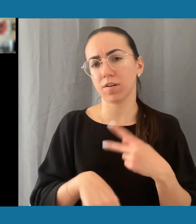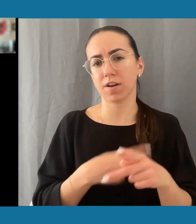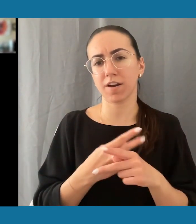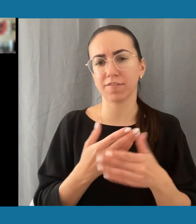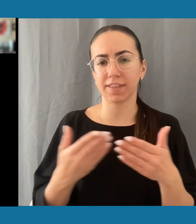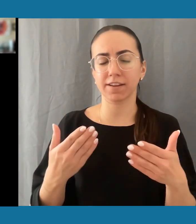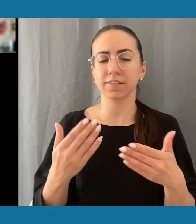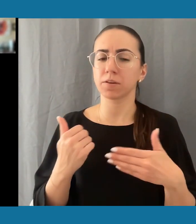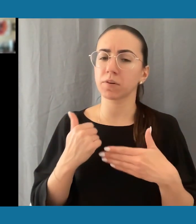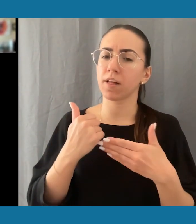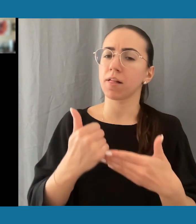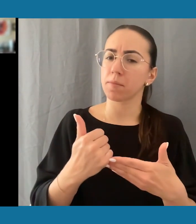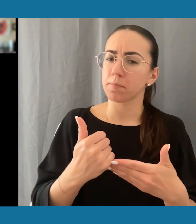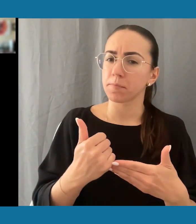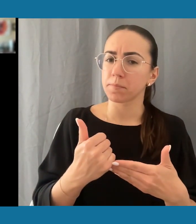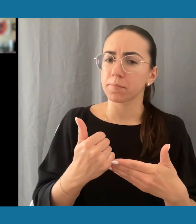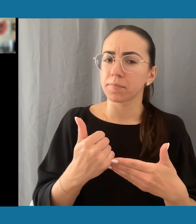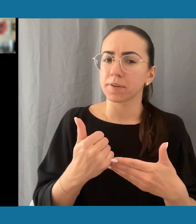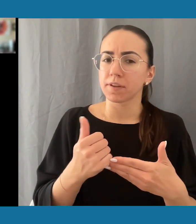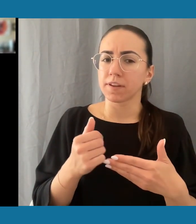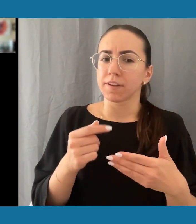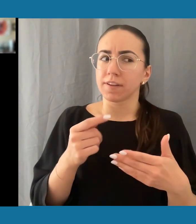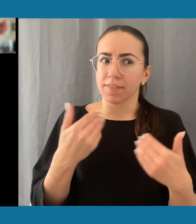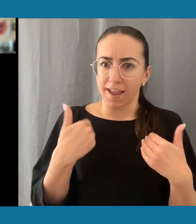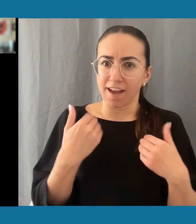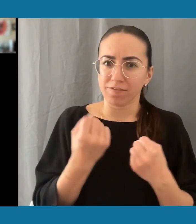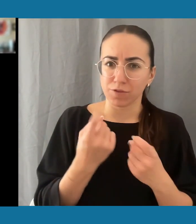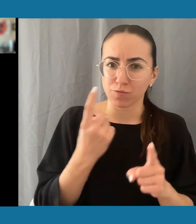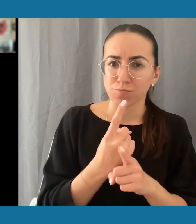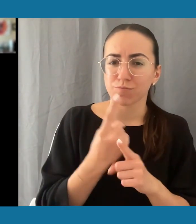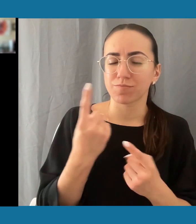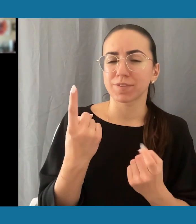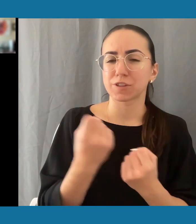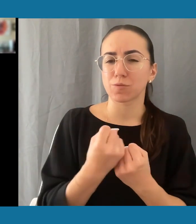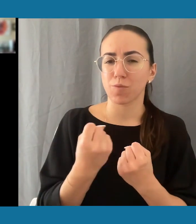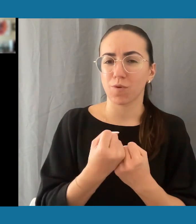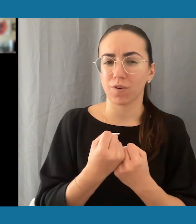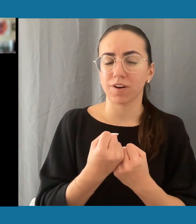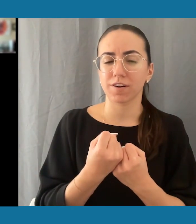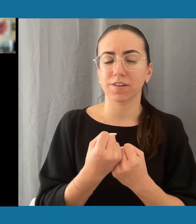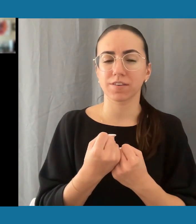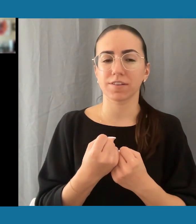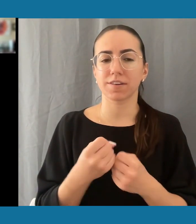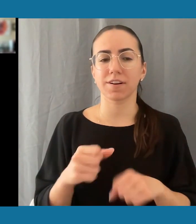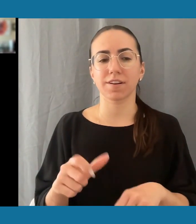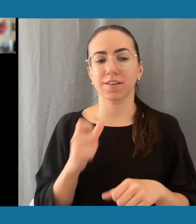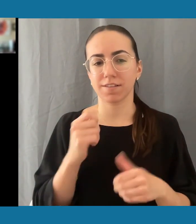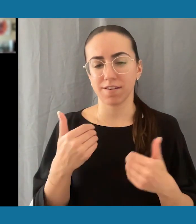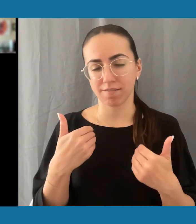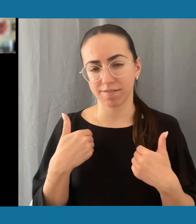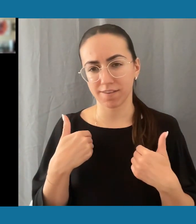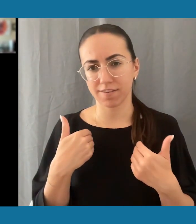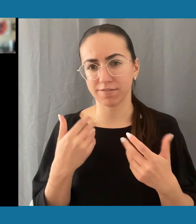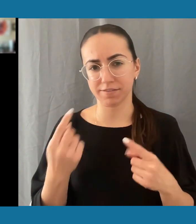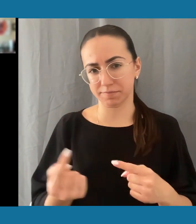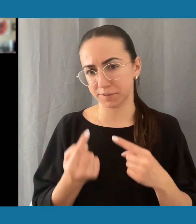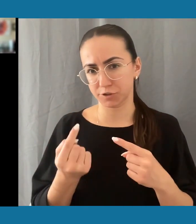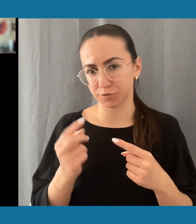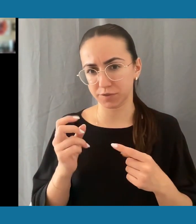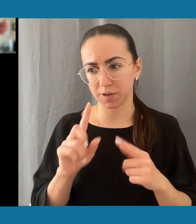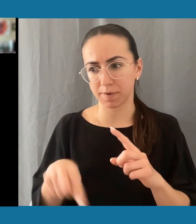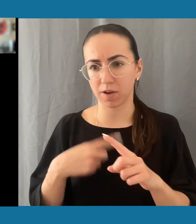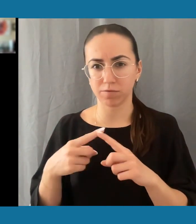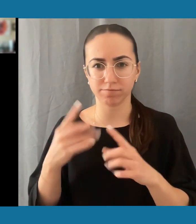they need without losing rights to make decisions about their own lives. Supported decision-making can help